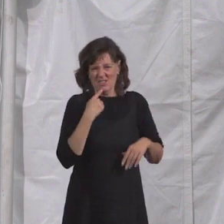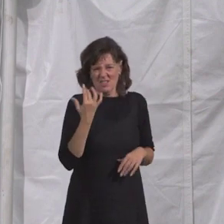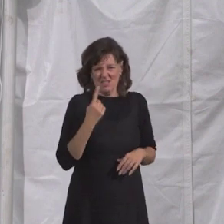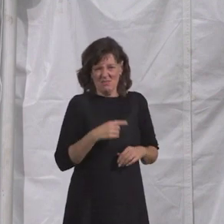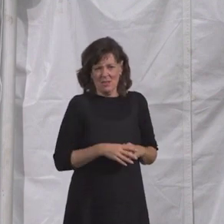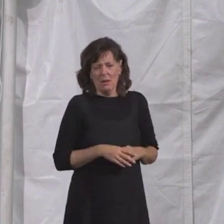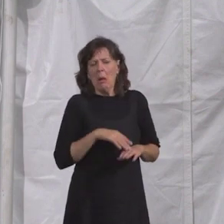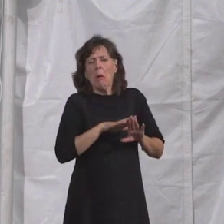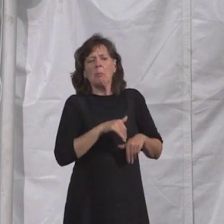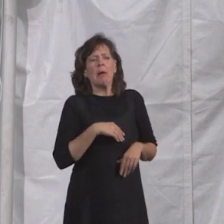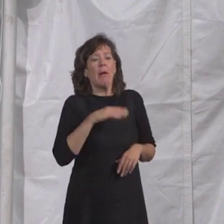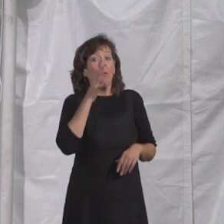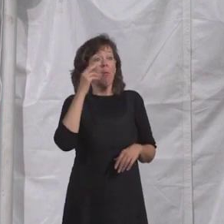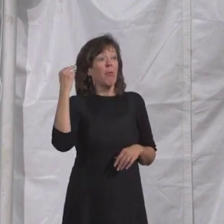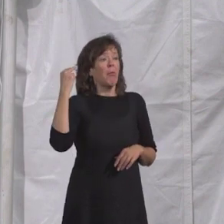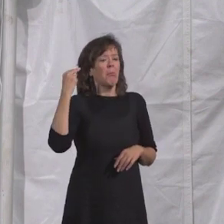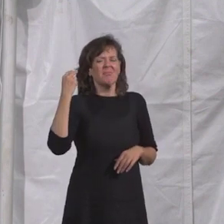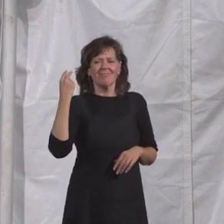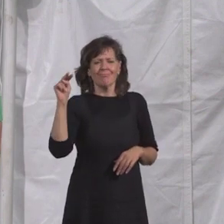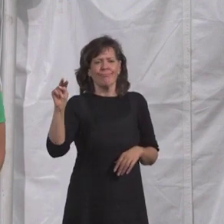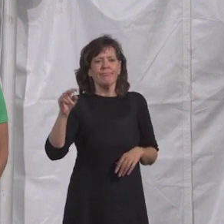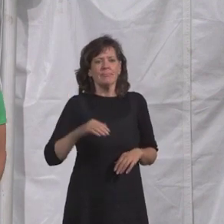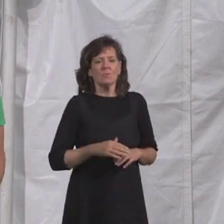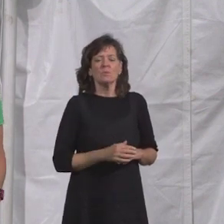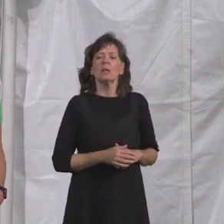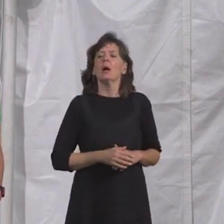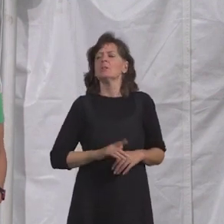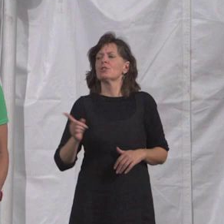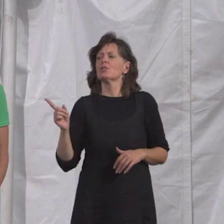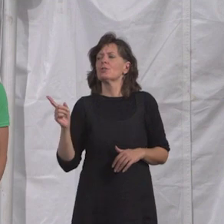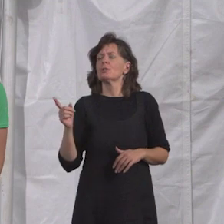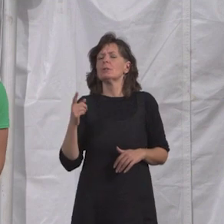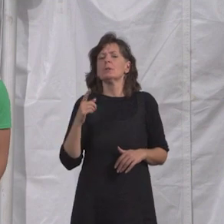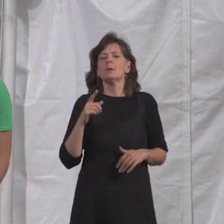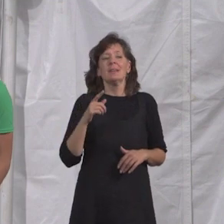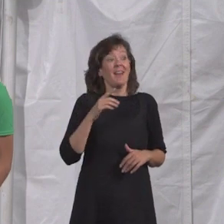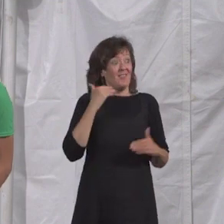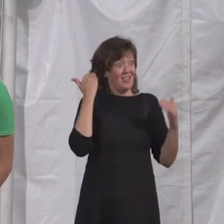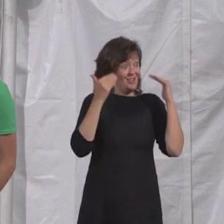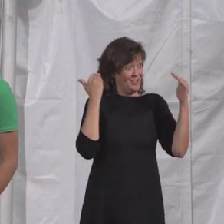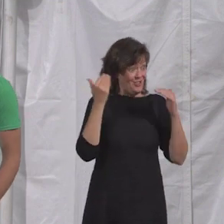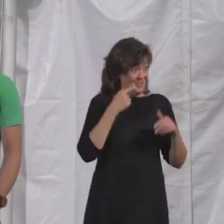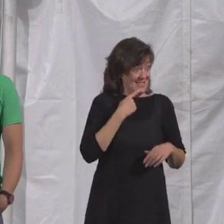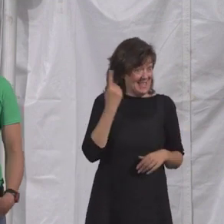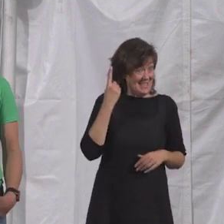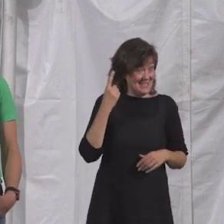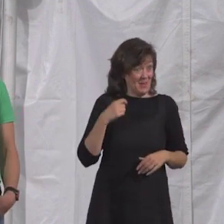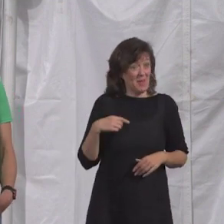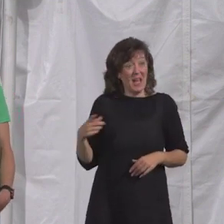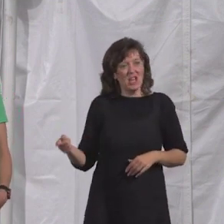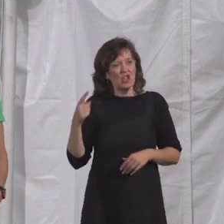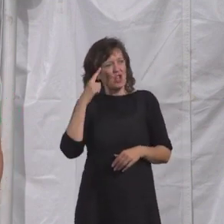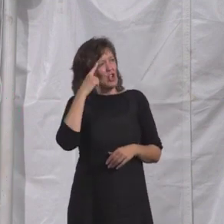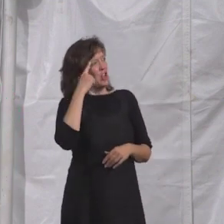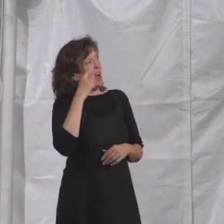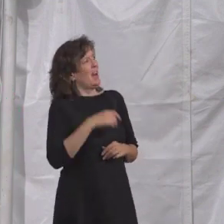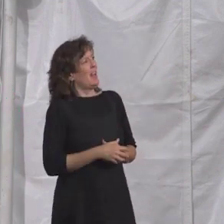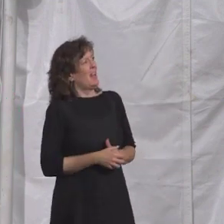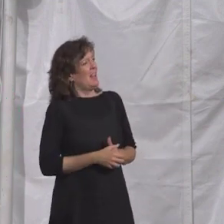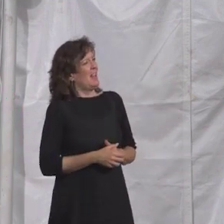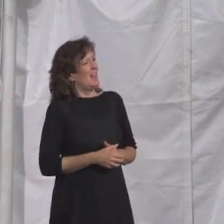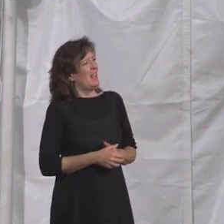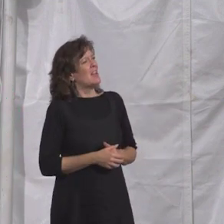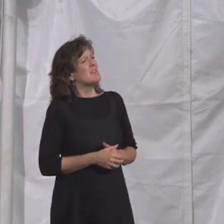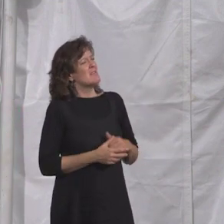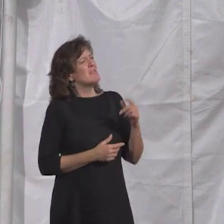anyway. Just raise your hand if an adult has ever said something to you and you thought to yourself, "I understand that what that adult